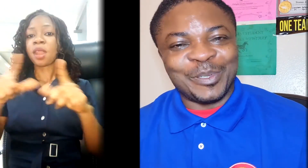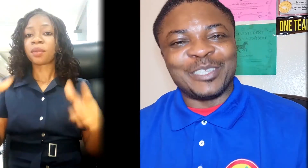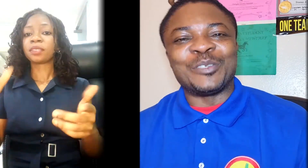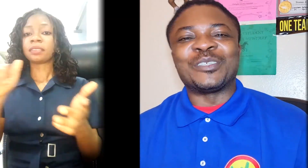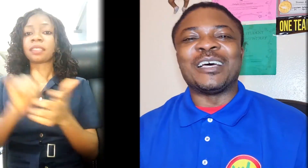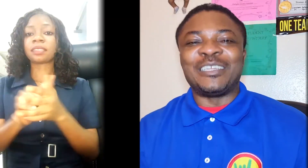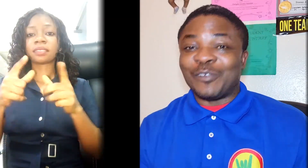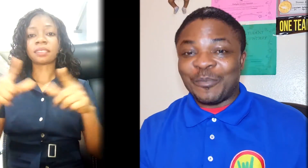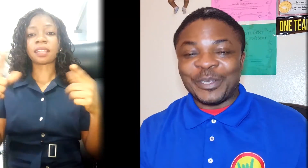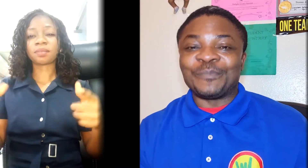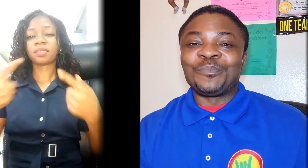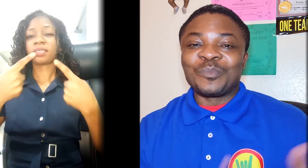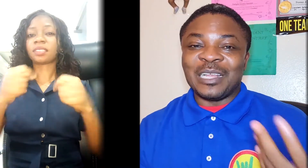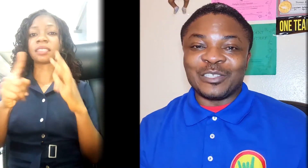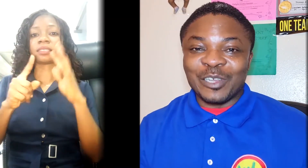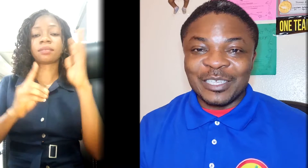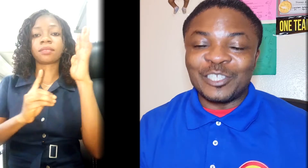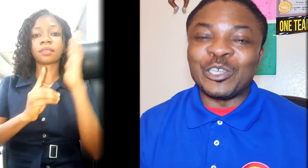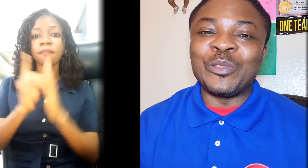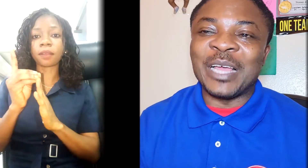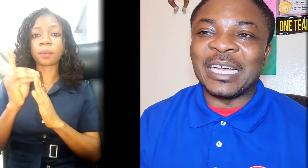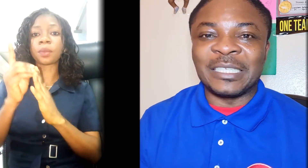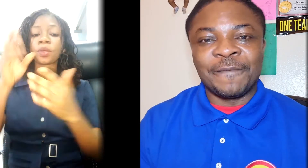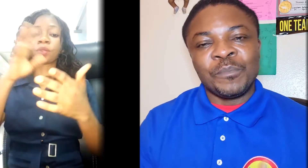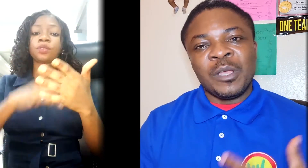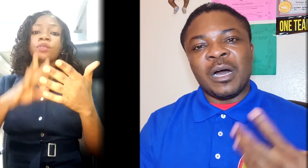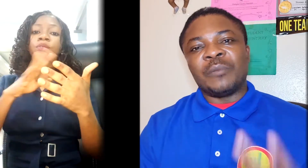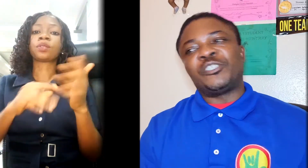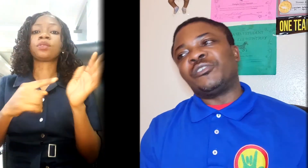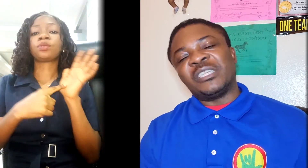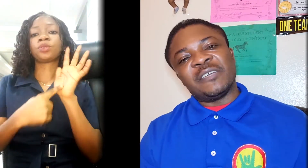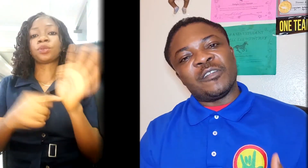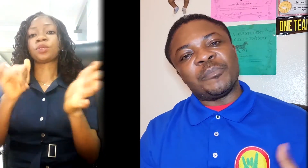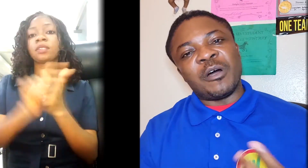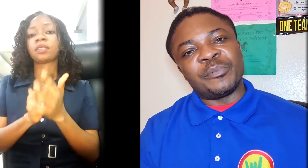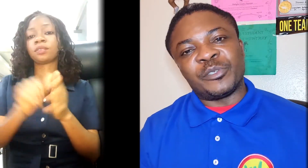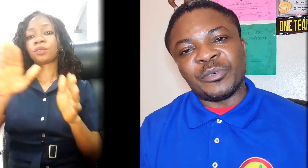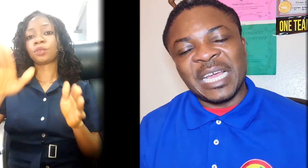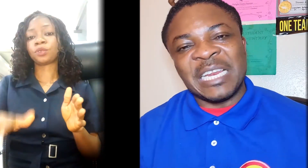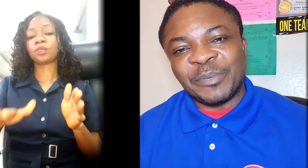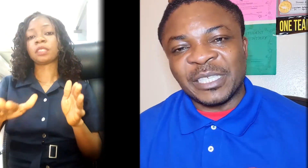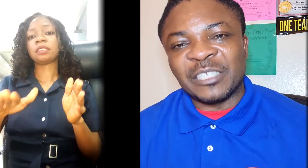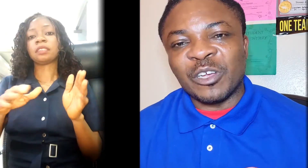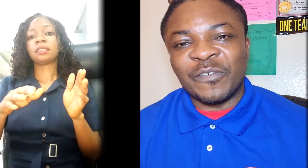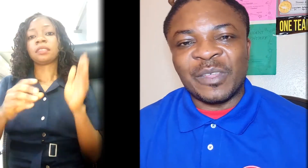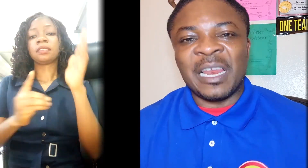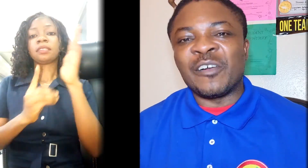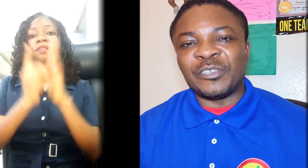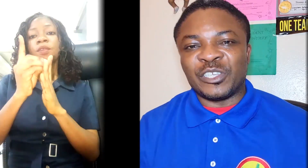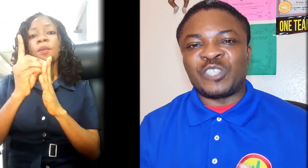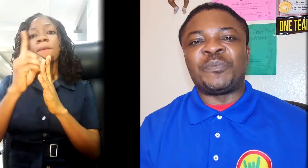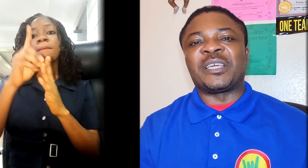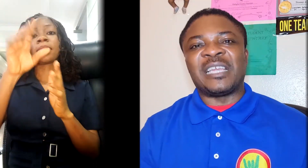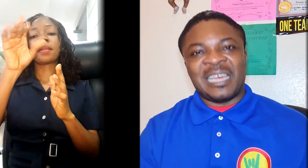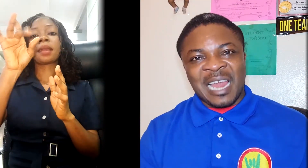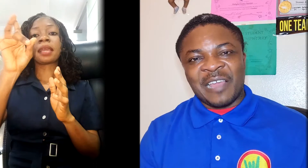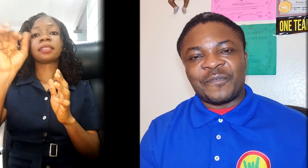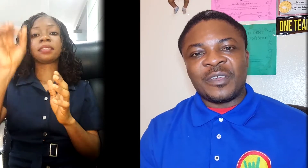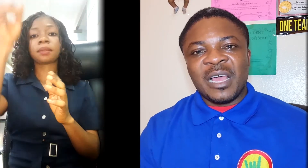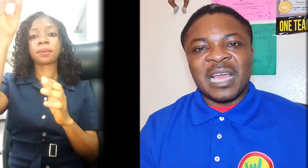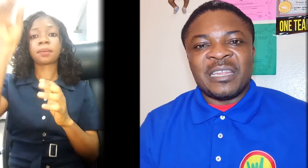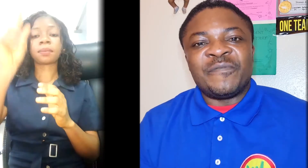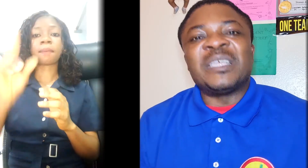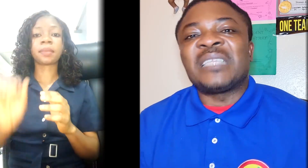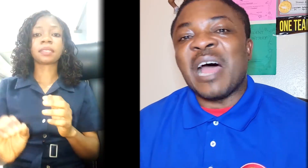is expected to start developing. And studies show that children develop up to 80% of the language they speak in